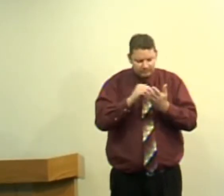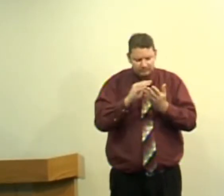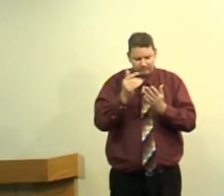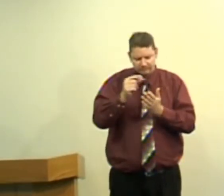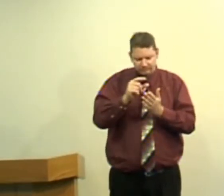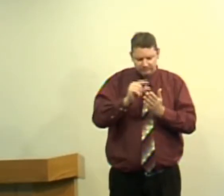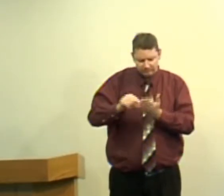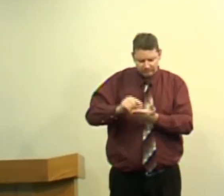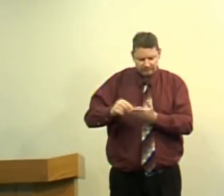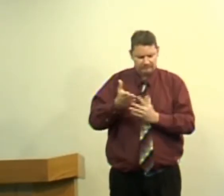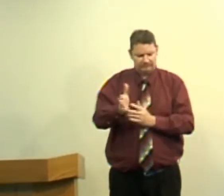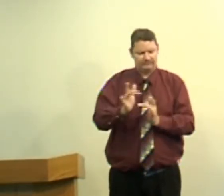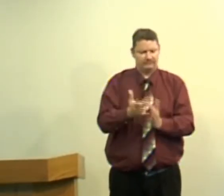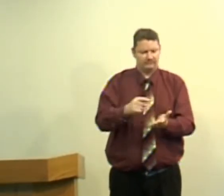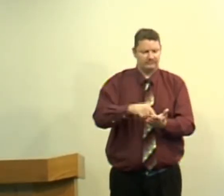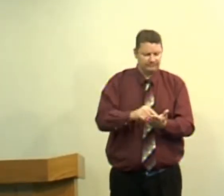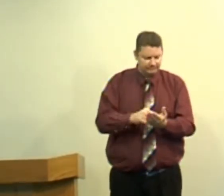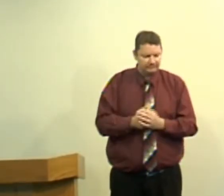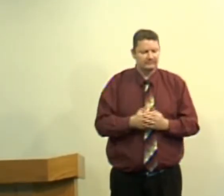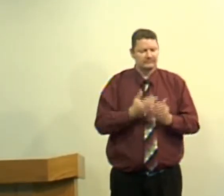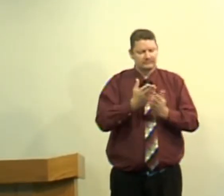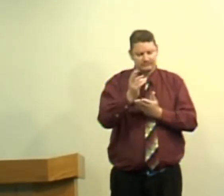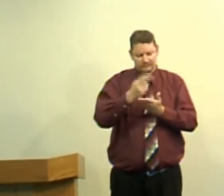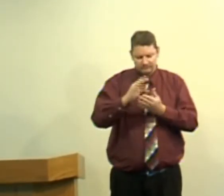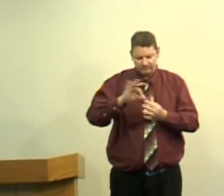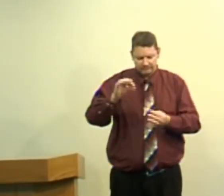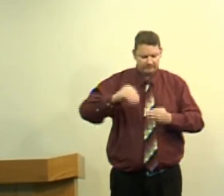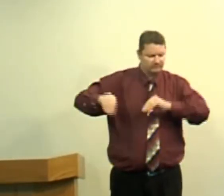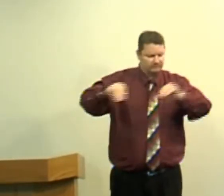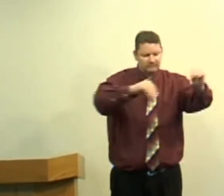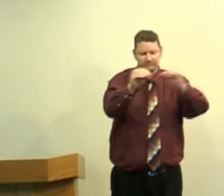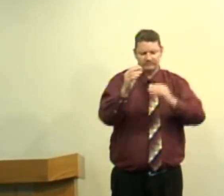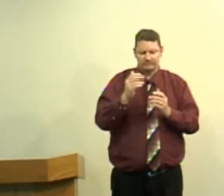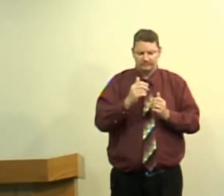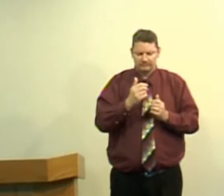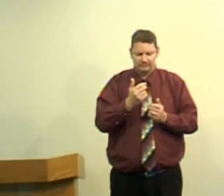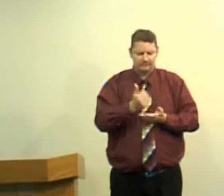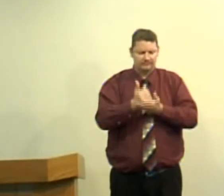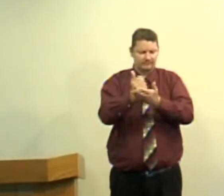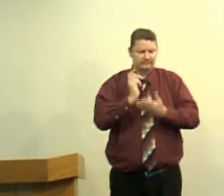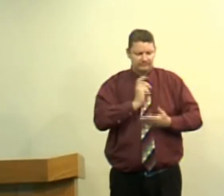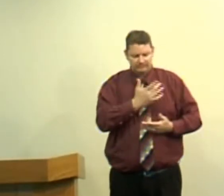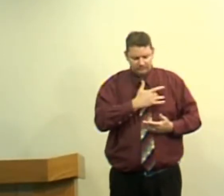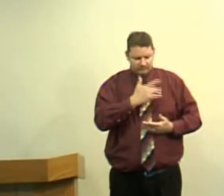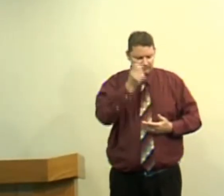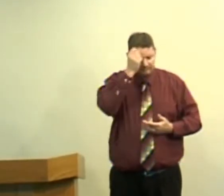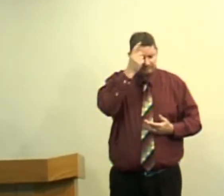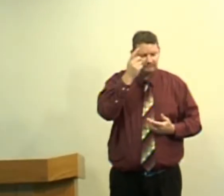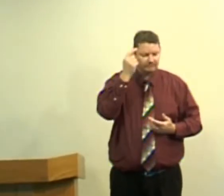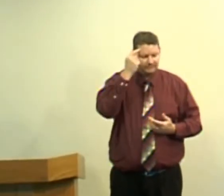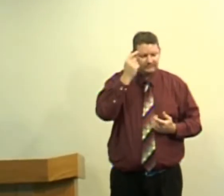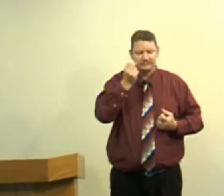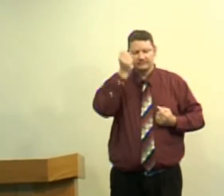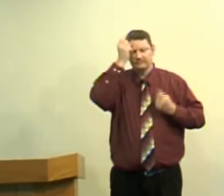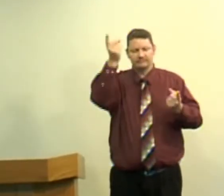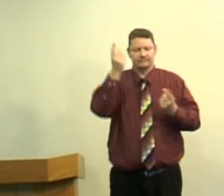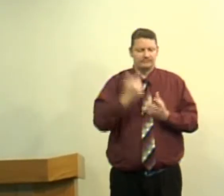teachings. You have given us in your Bible. May the Holy Spirit move amongst all of us and help us understand,